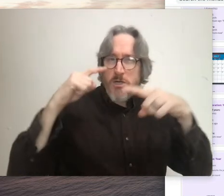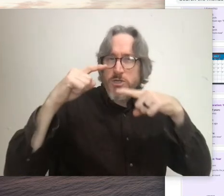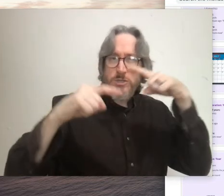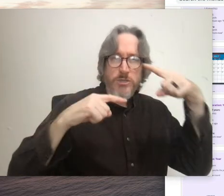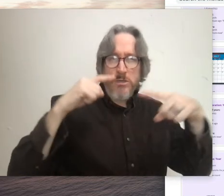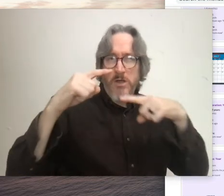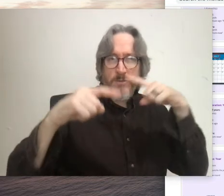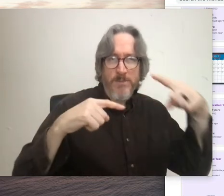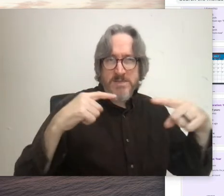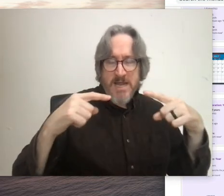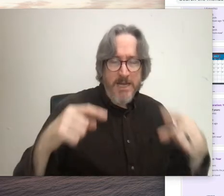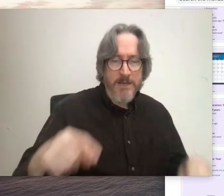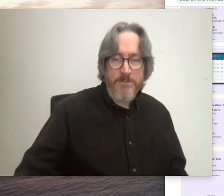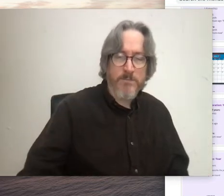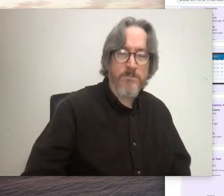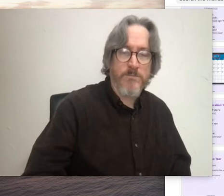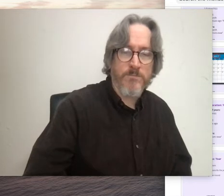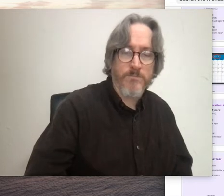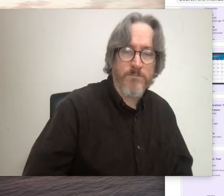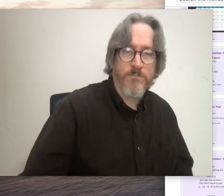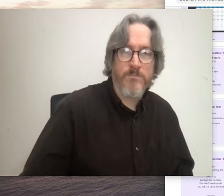and watch other people signing it.